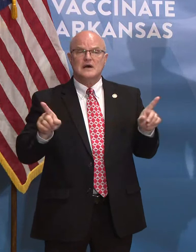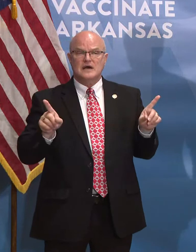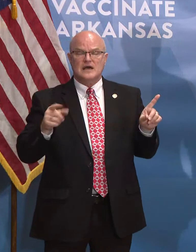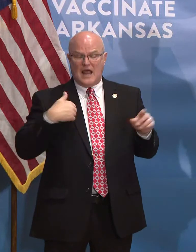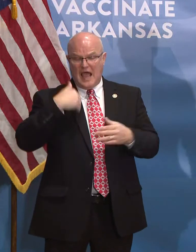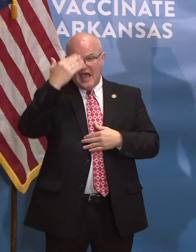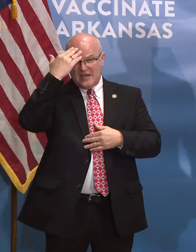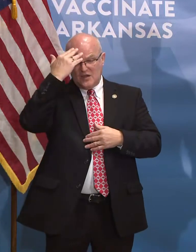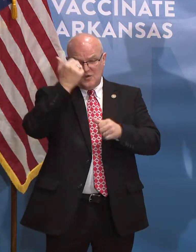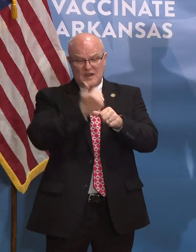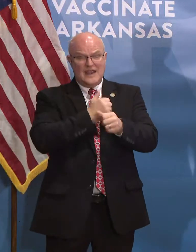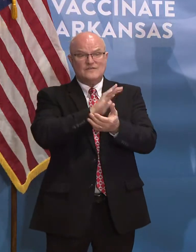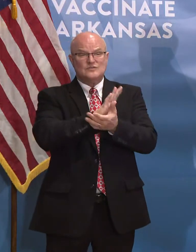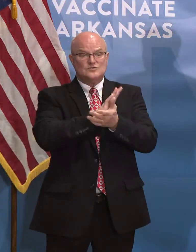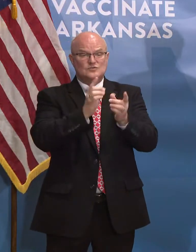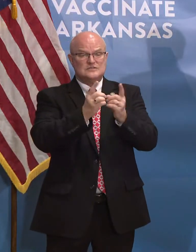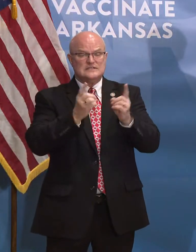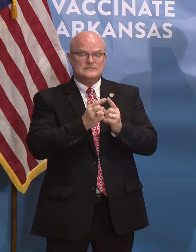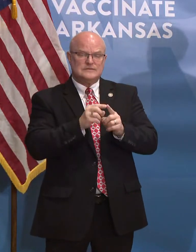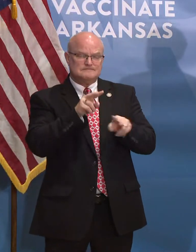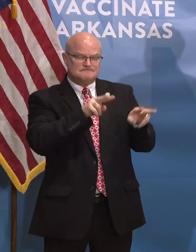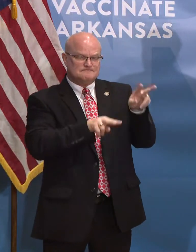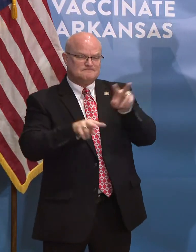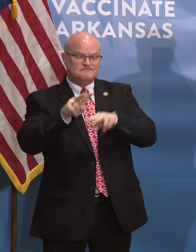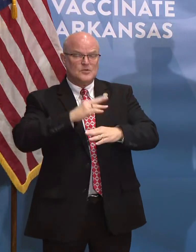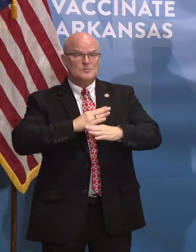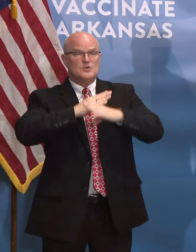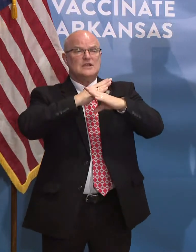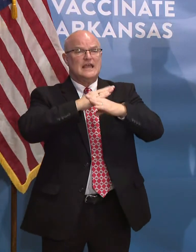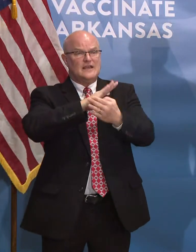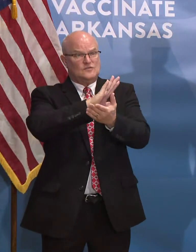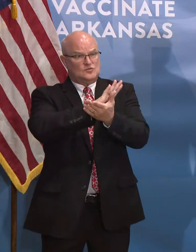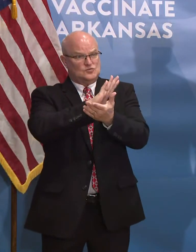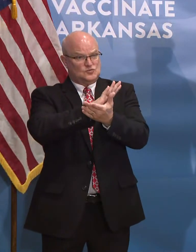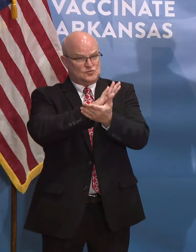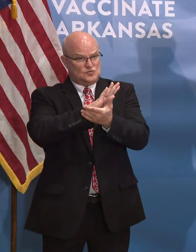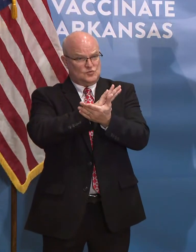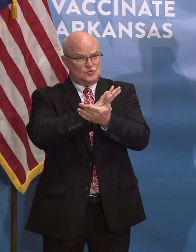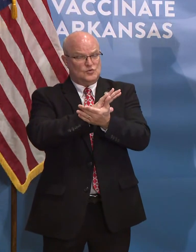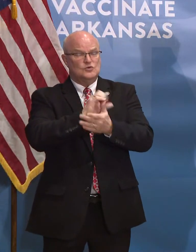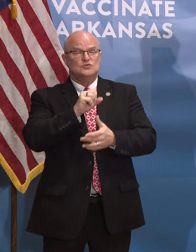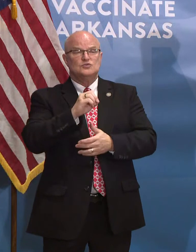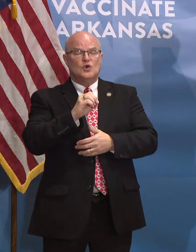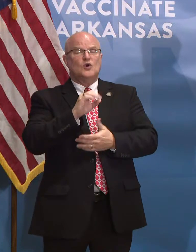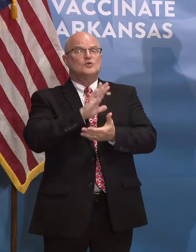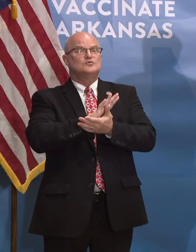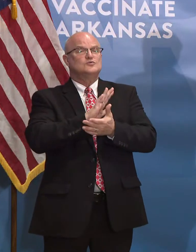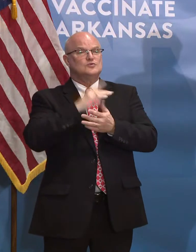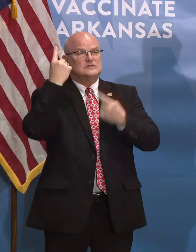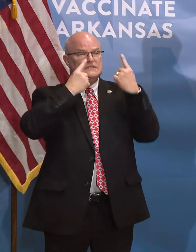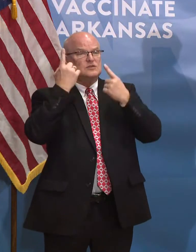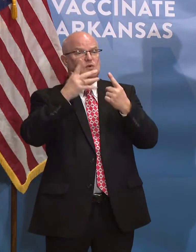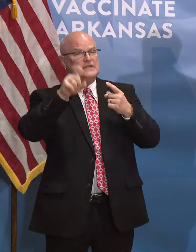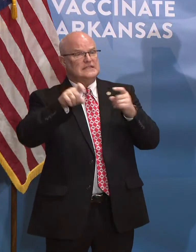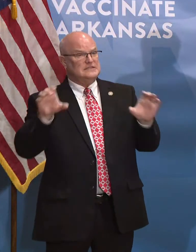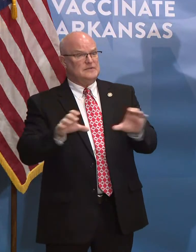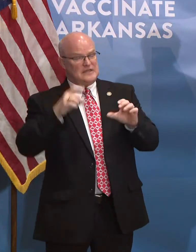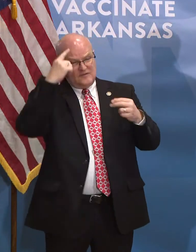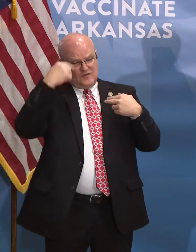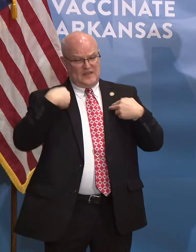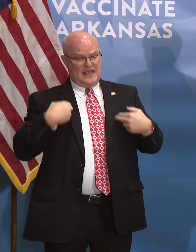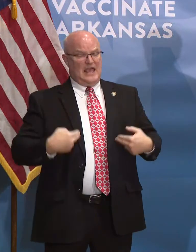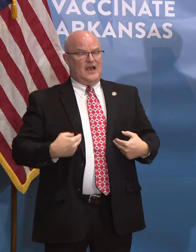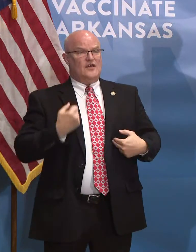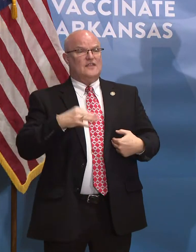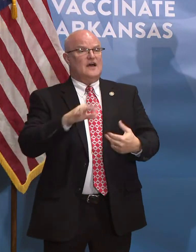every school district will be looking at ways to protect the school environment. And so schools should consider what needs to be done for the health